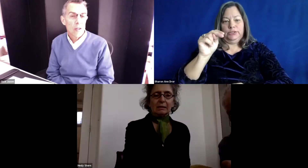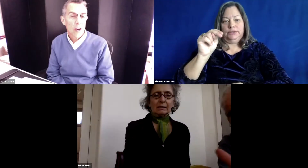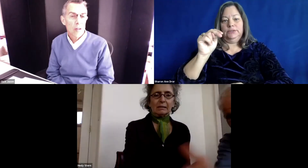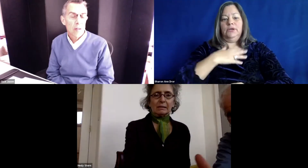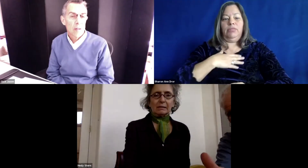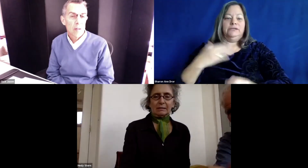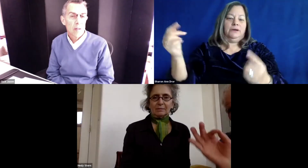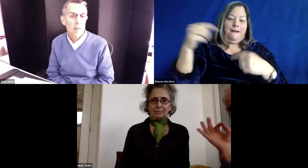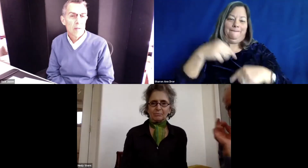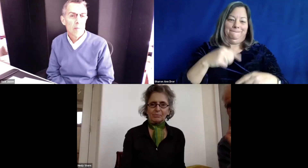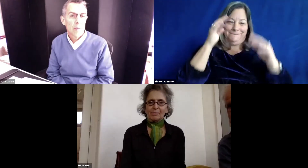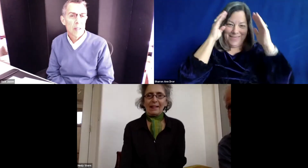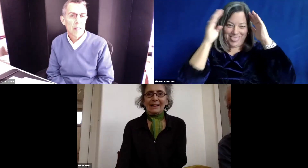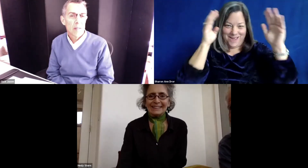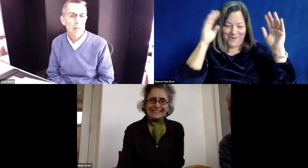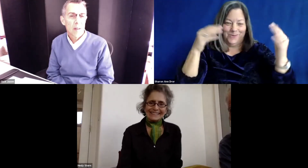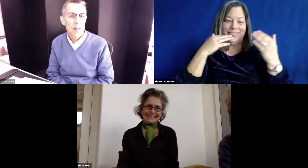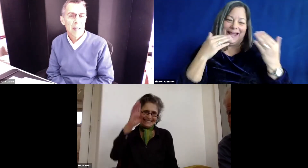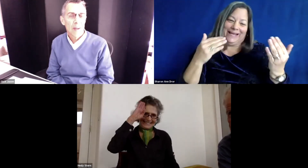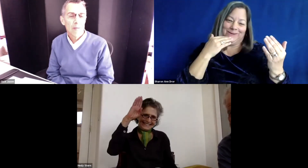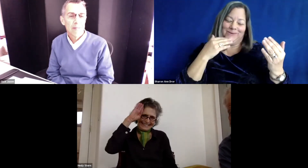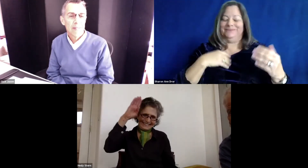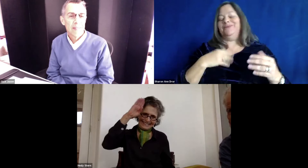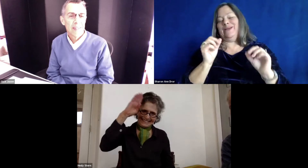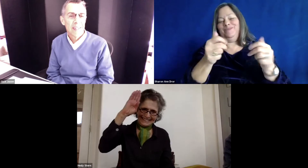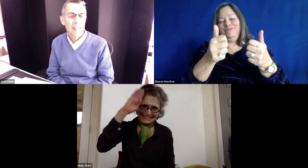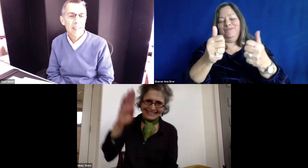Udkovich-Stern. Please come on. Hello.